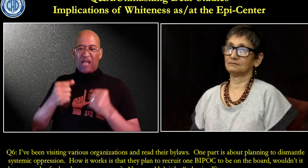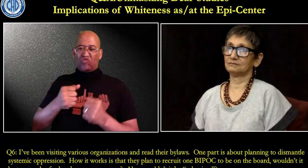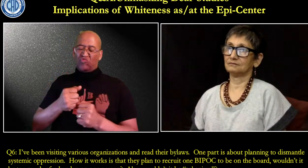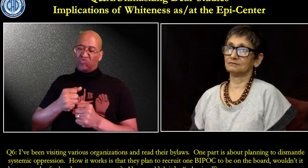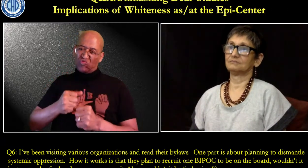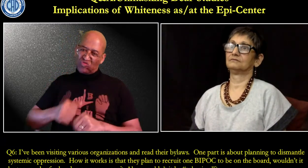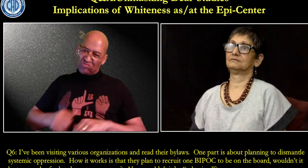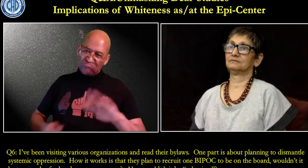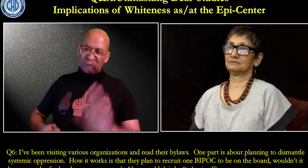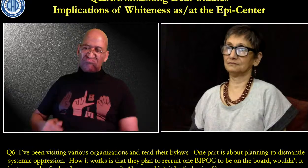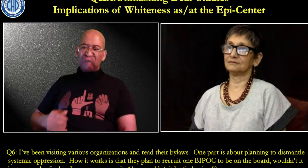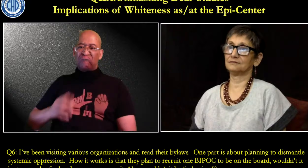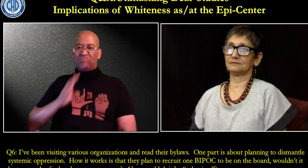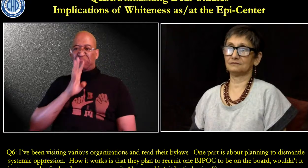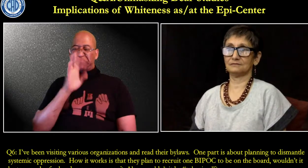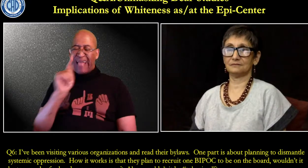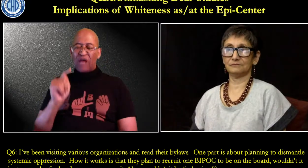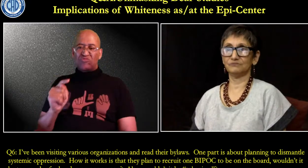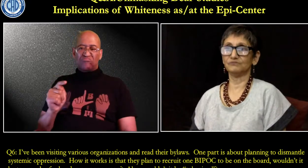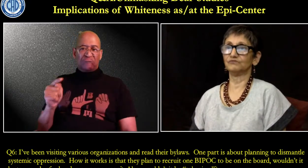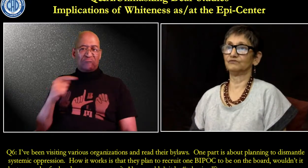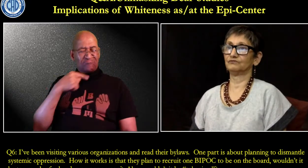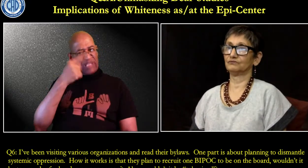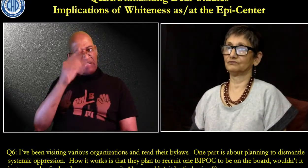already is strong,